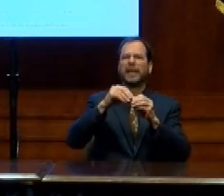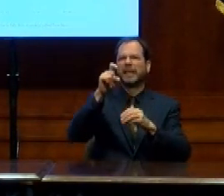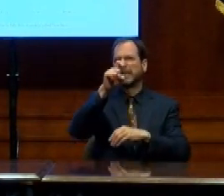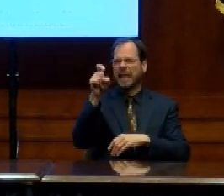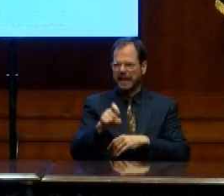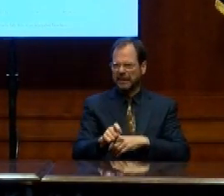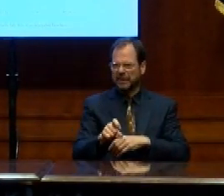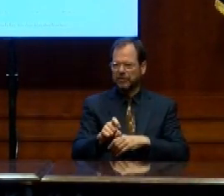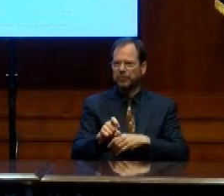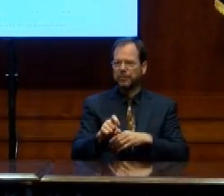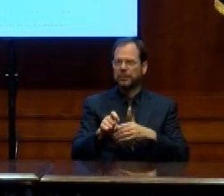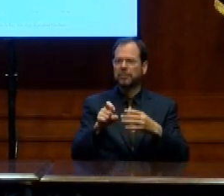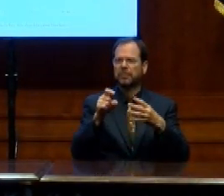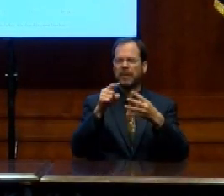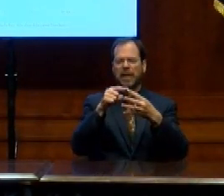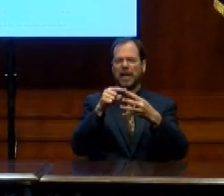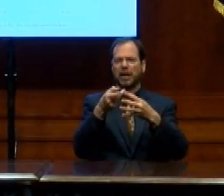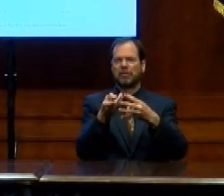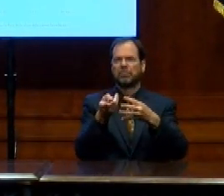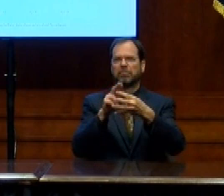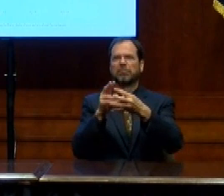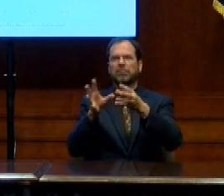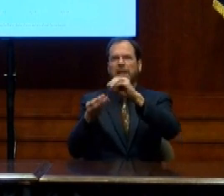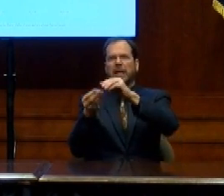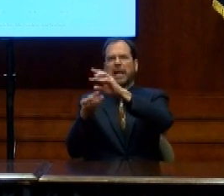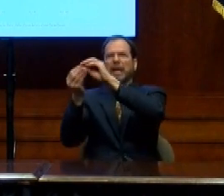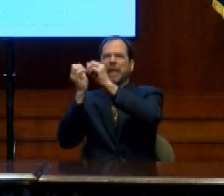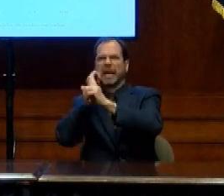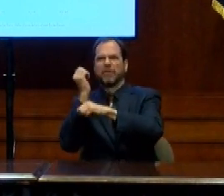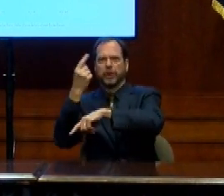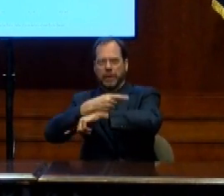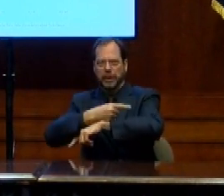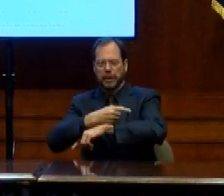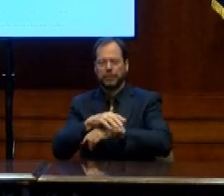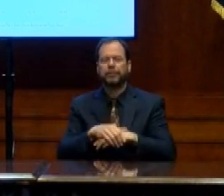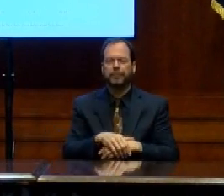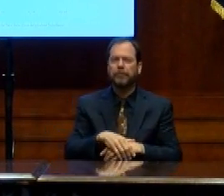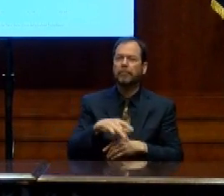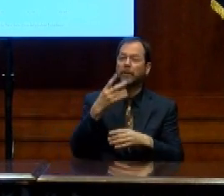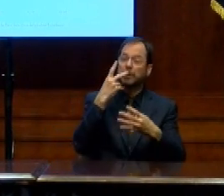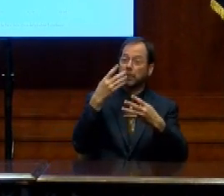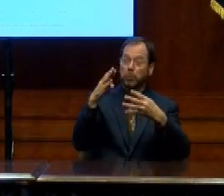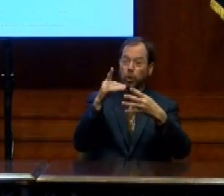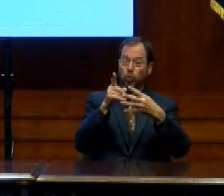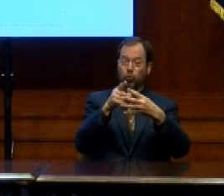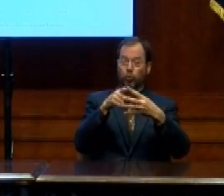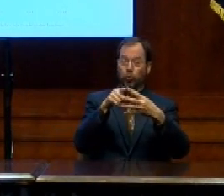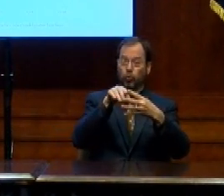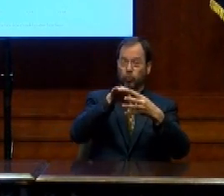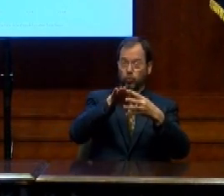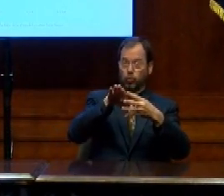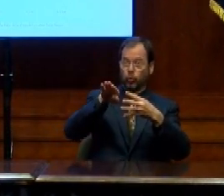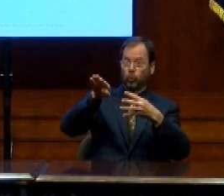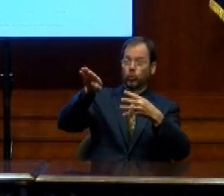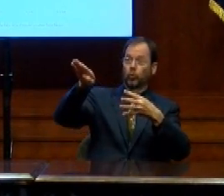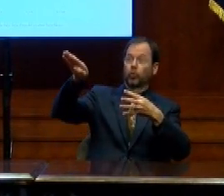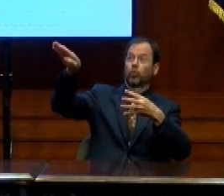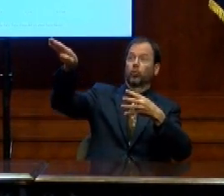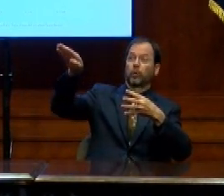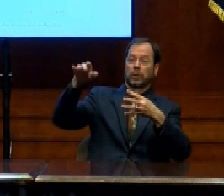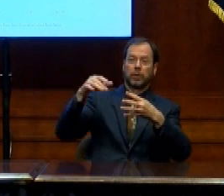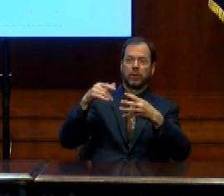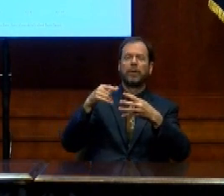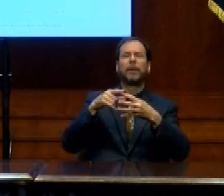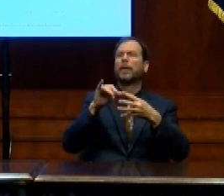way that is added to every single day. My point is this, and that is, as you see that blue line, the way that